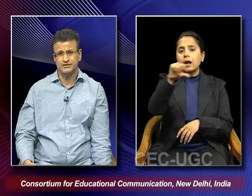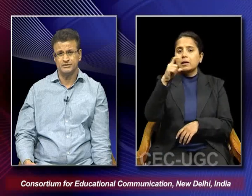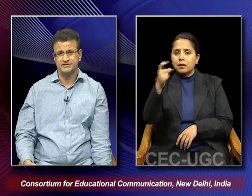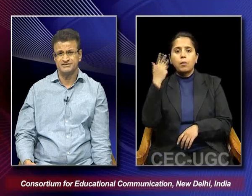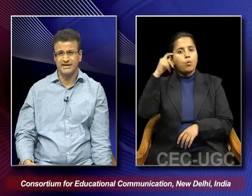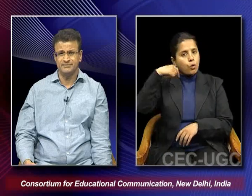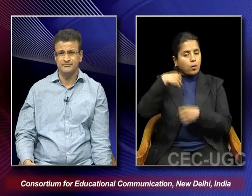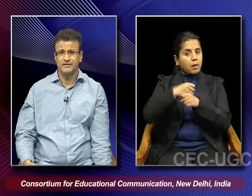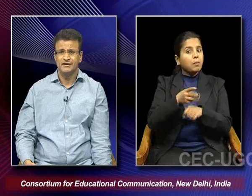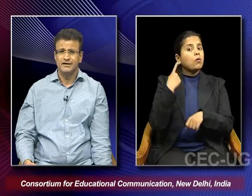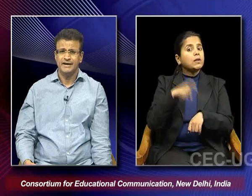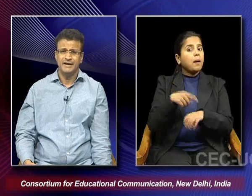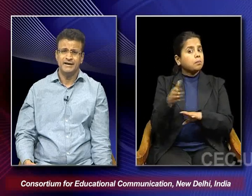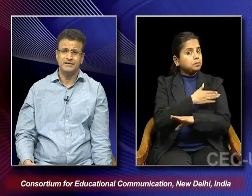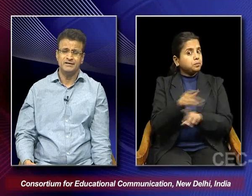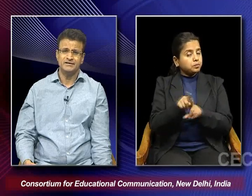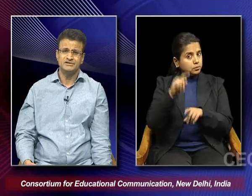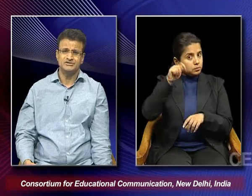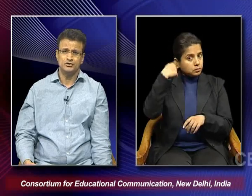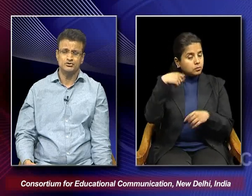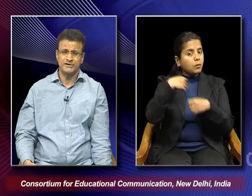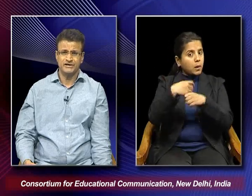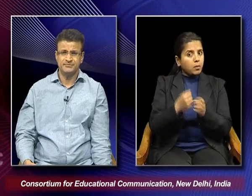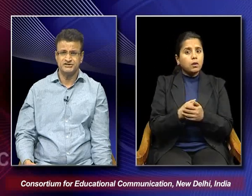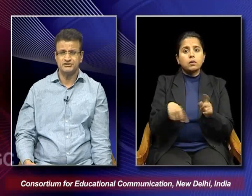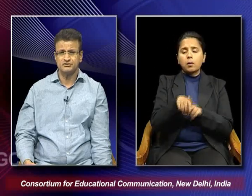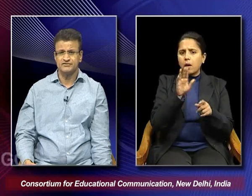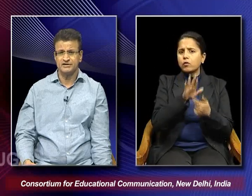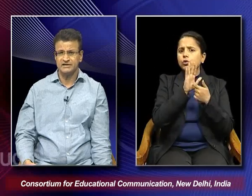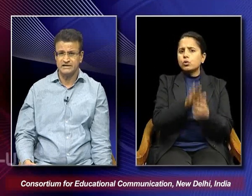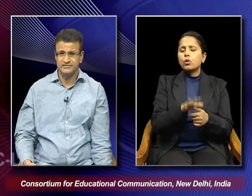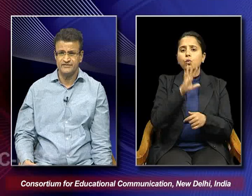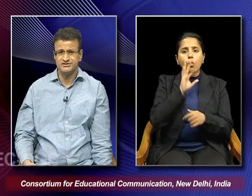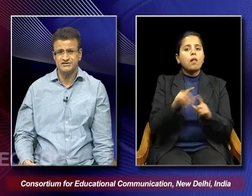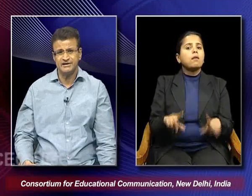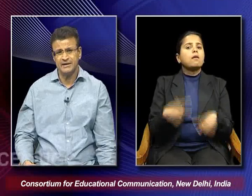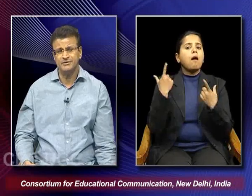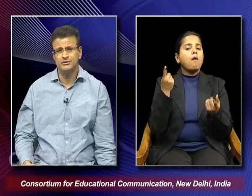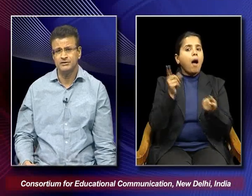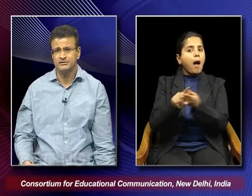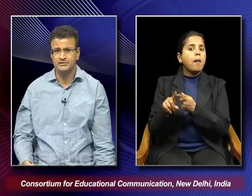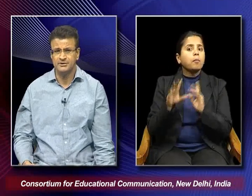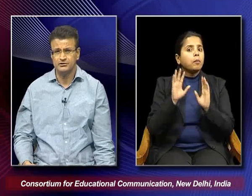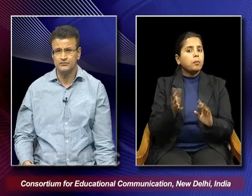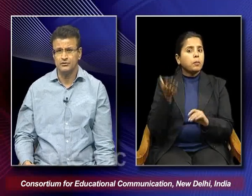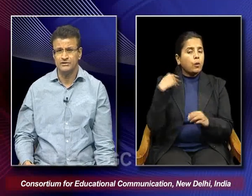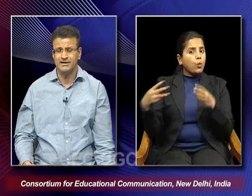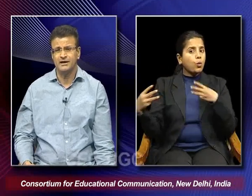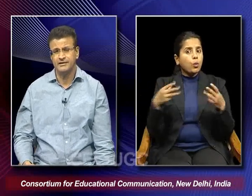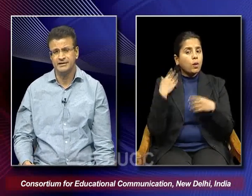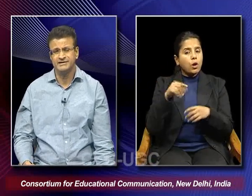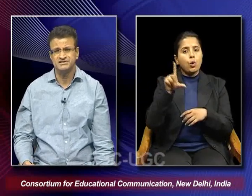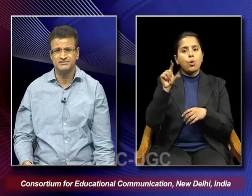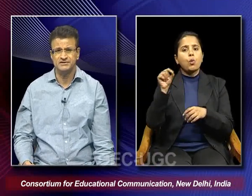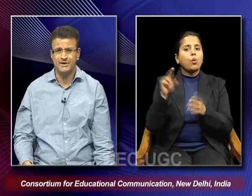set during this time, and it is also an adaptation of the real life events that happened during the Battle of Longewala